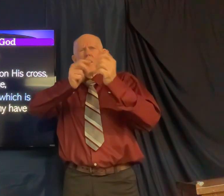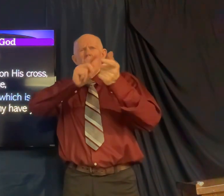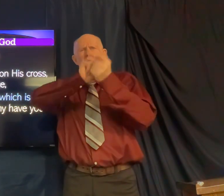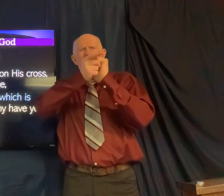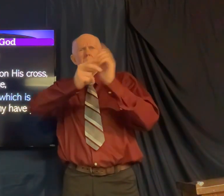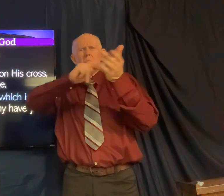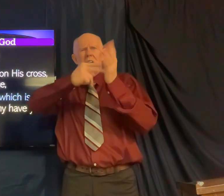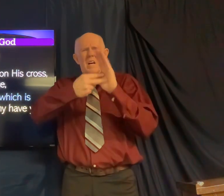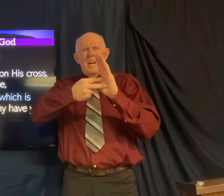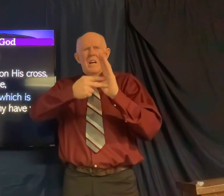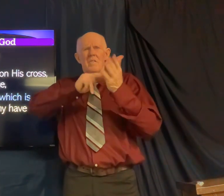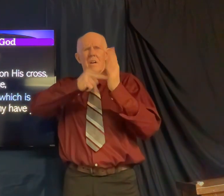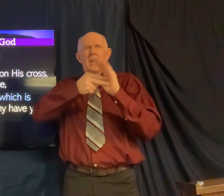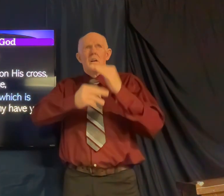These words are translated,